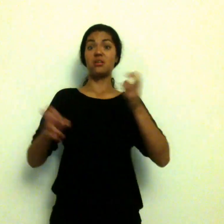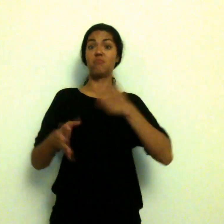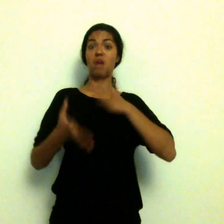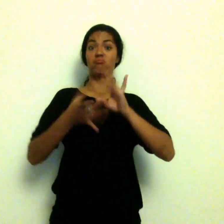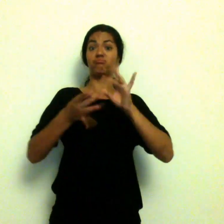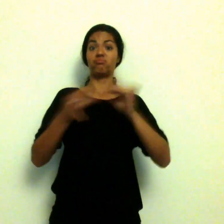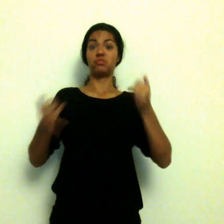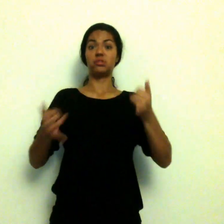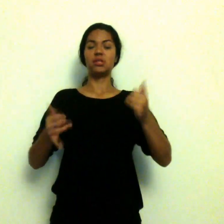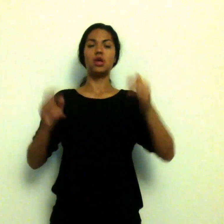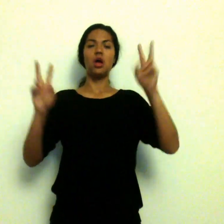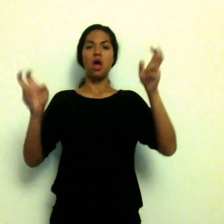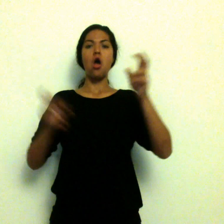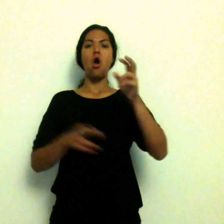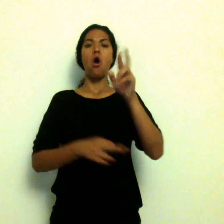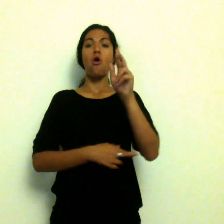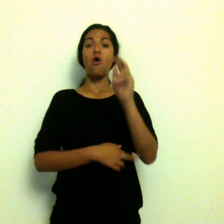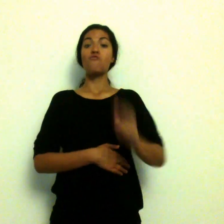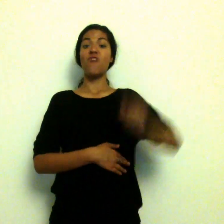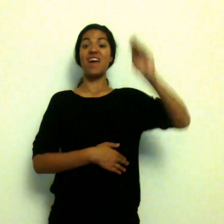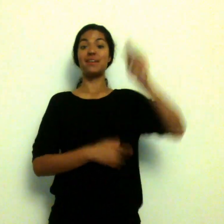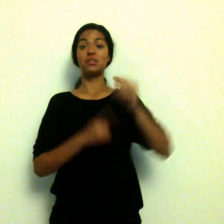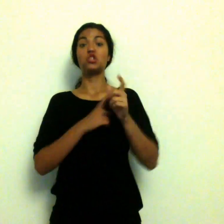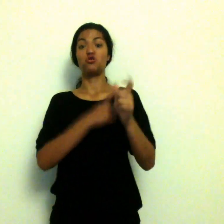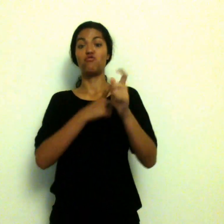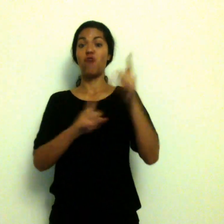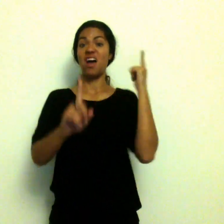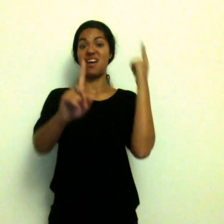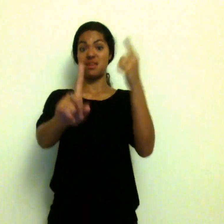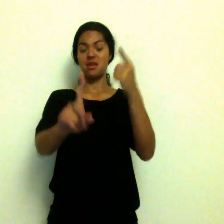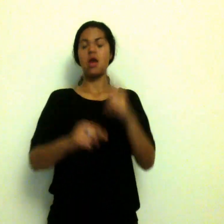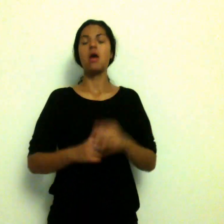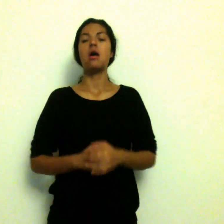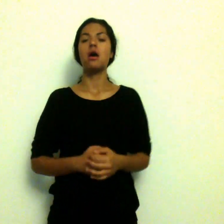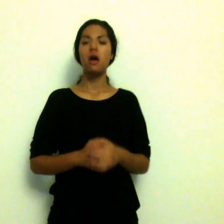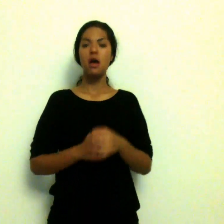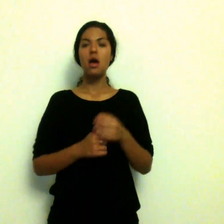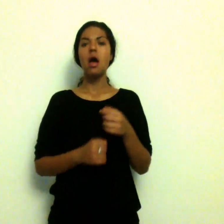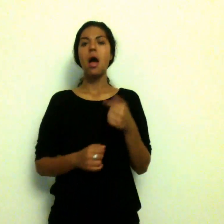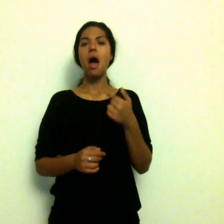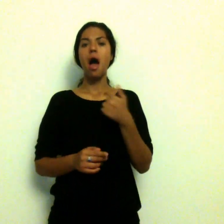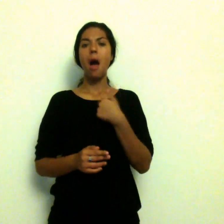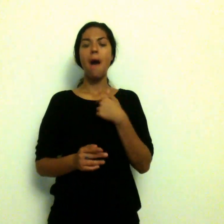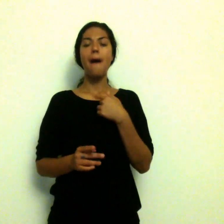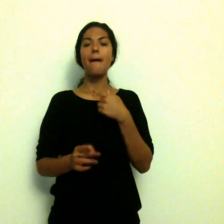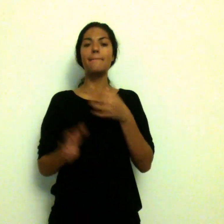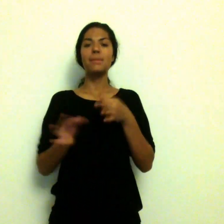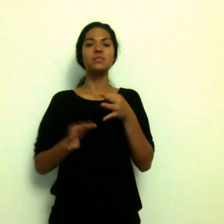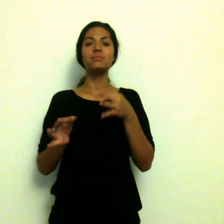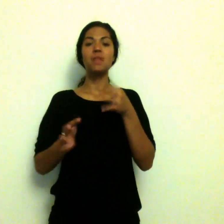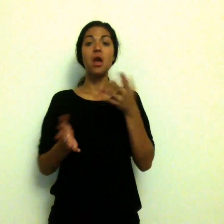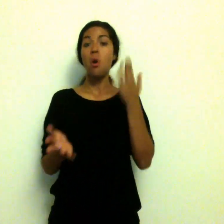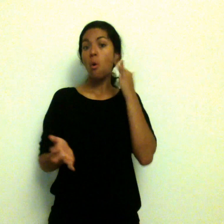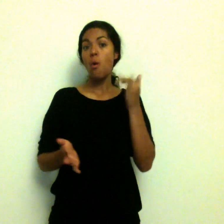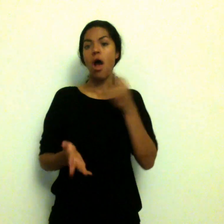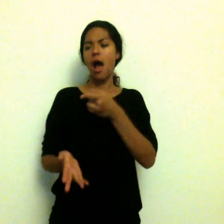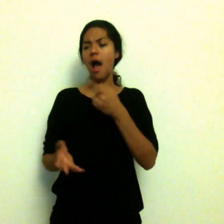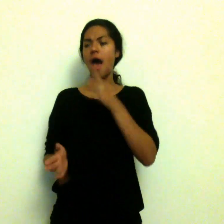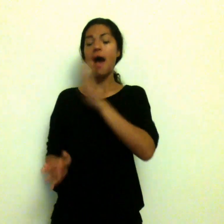to Run, because I see in Jacob all of the ingredients poured into his young